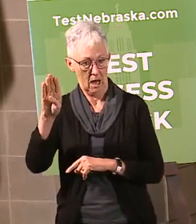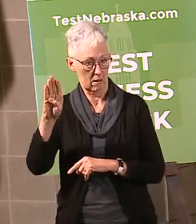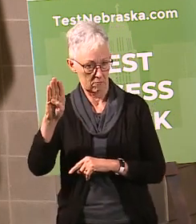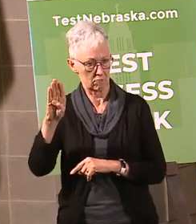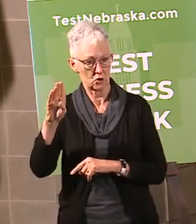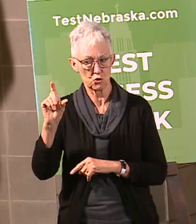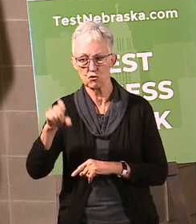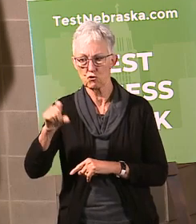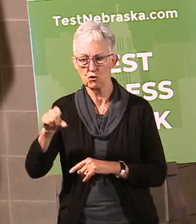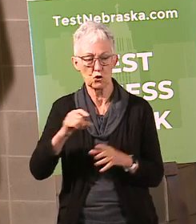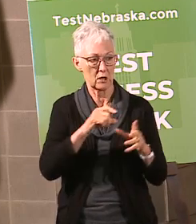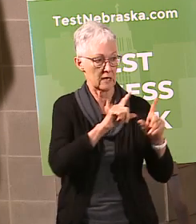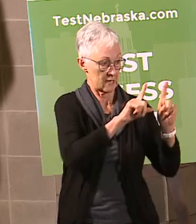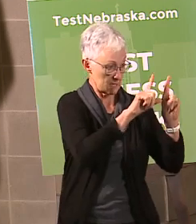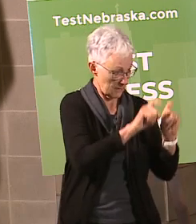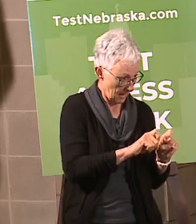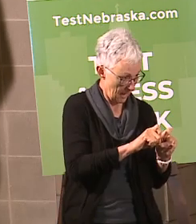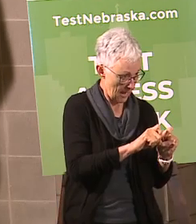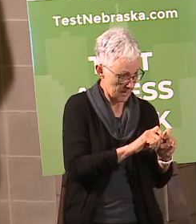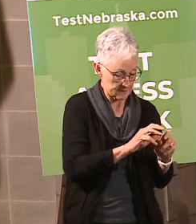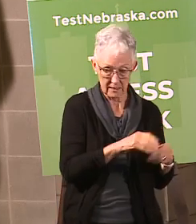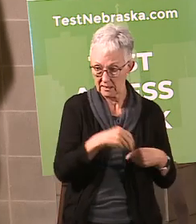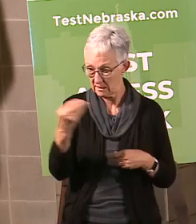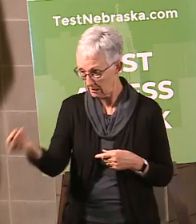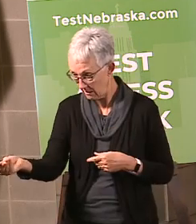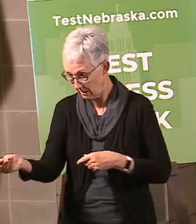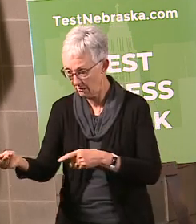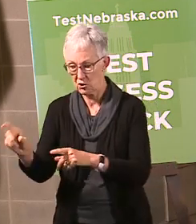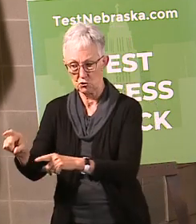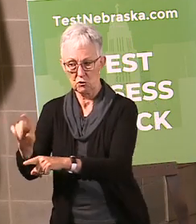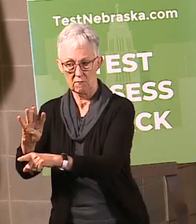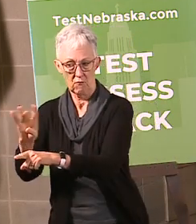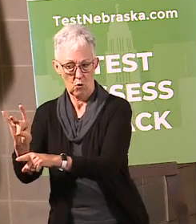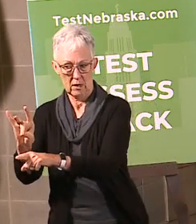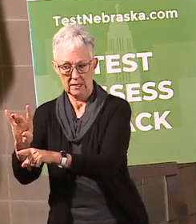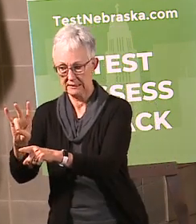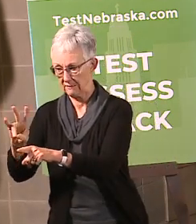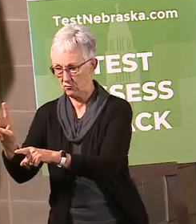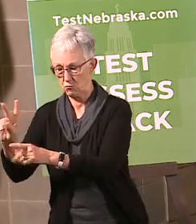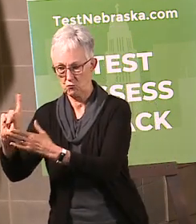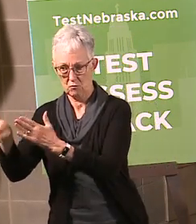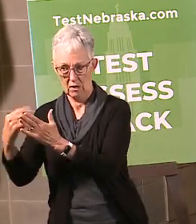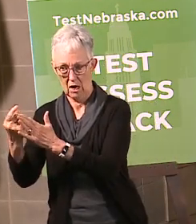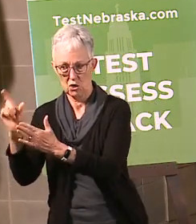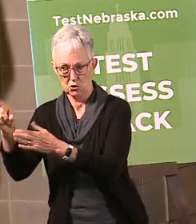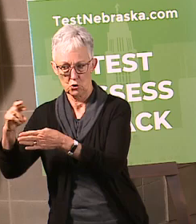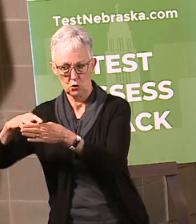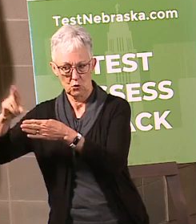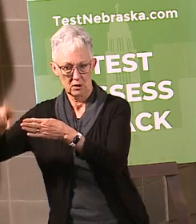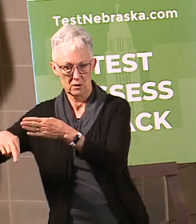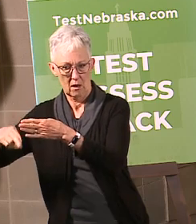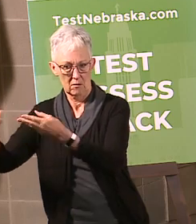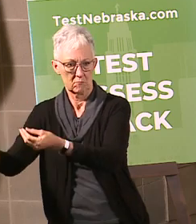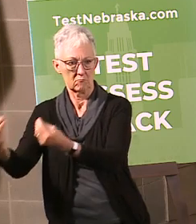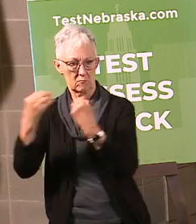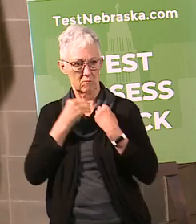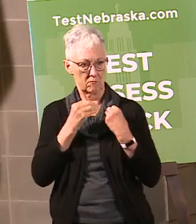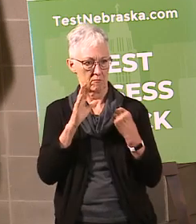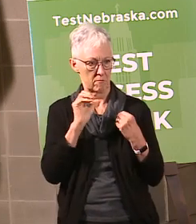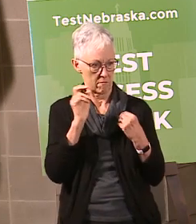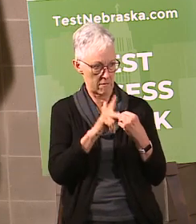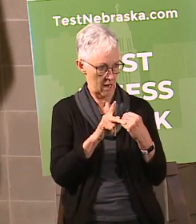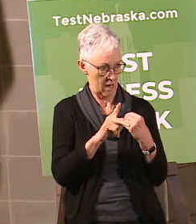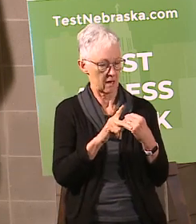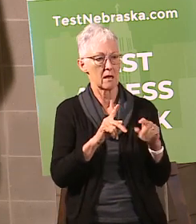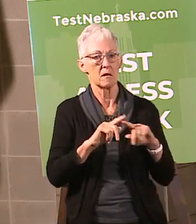labs, from 48 to 72 hours. When we bring on a new lab, as I said, we got to bring them into our data stream to be able to make sure that goes to the